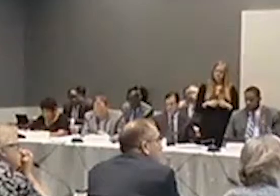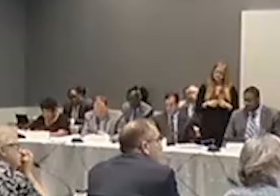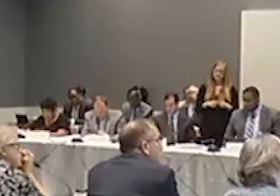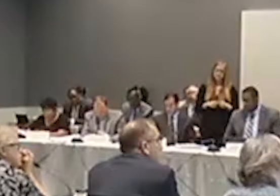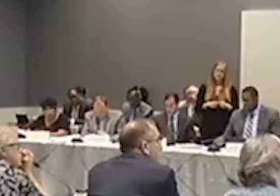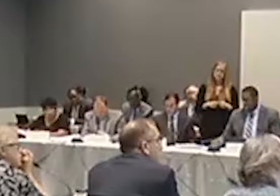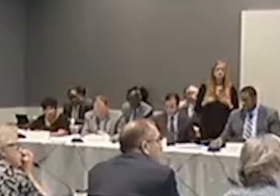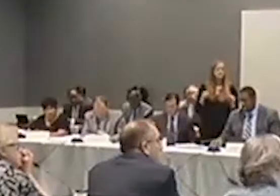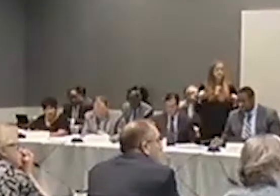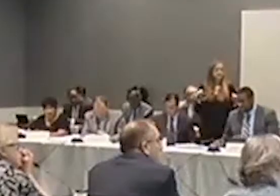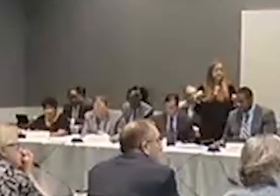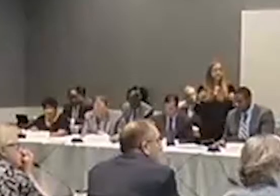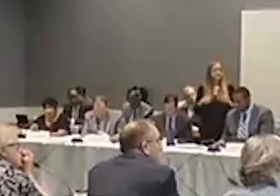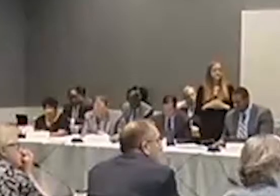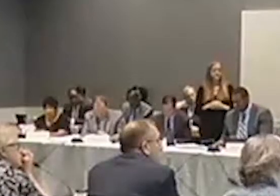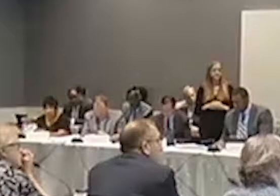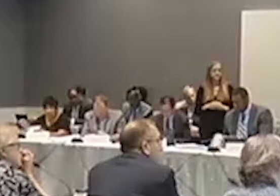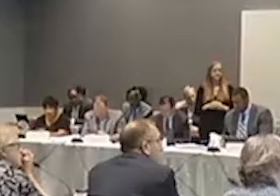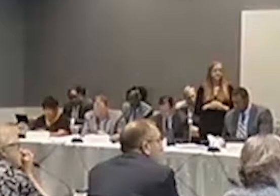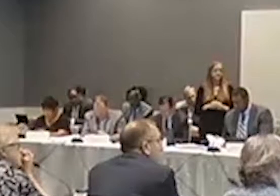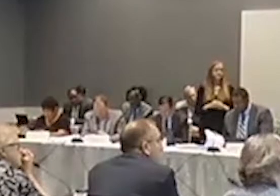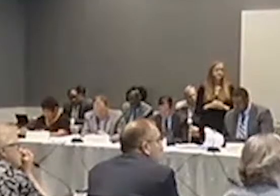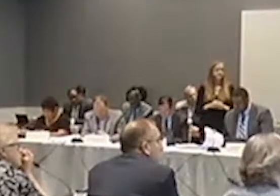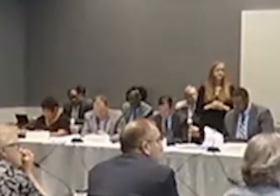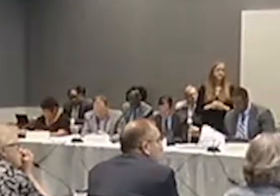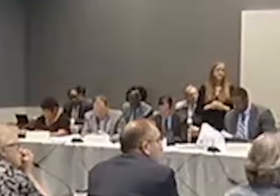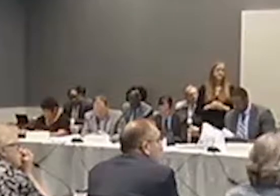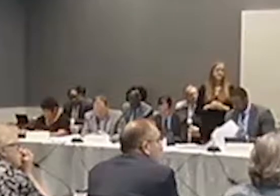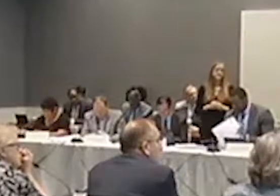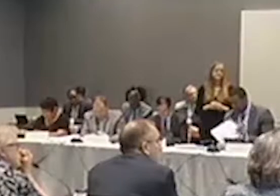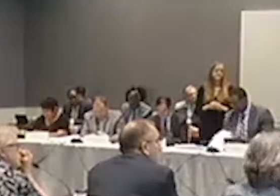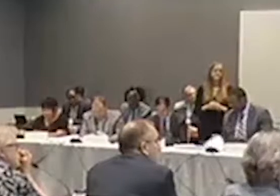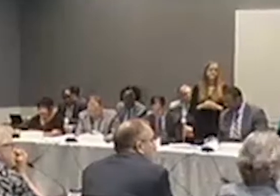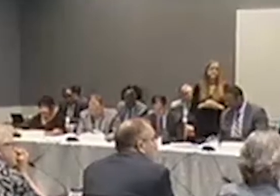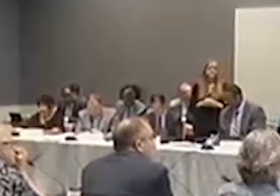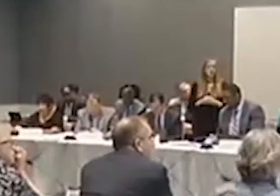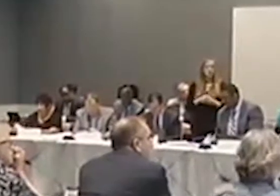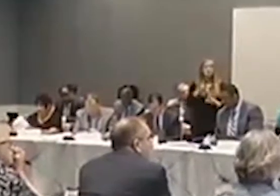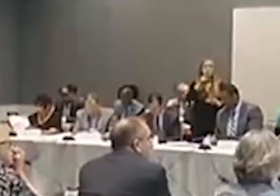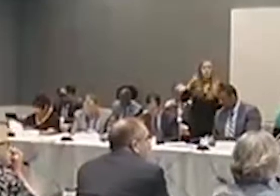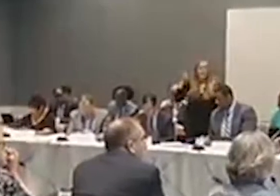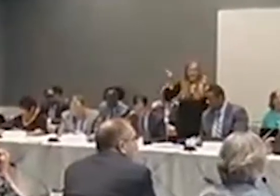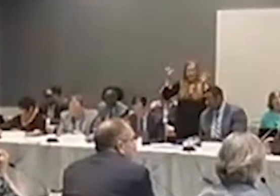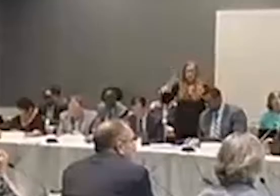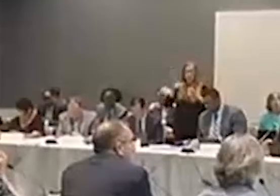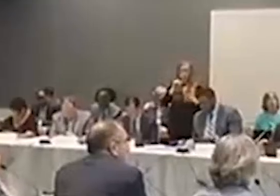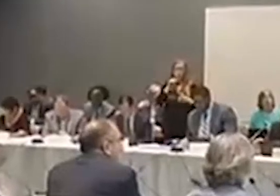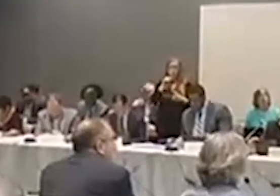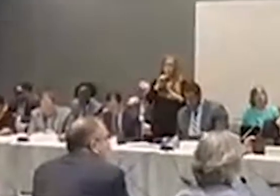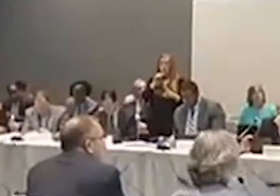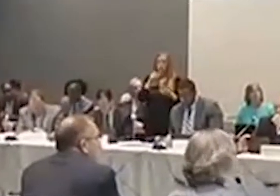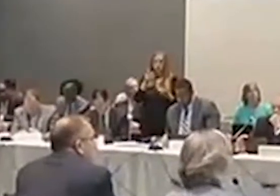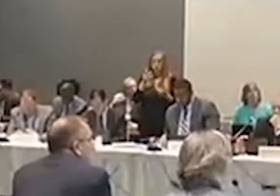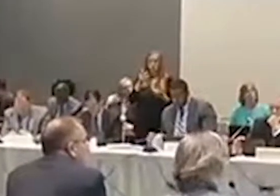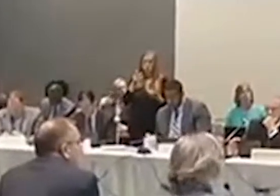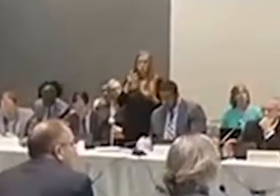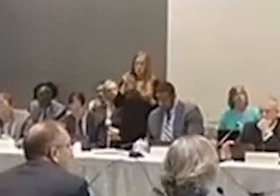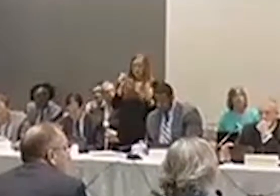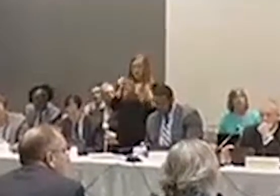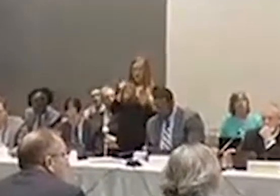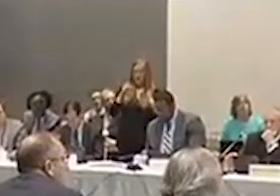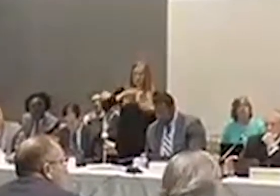one possibility within the larger picture is to think about rewarding some of those managers for hitting targets for water